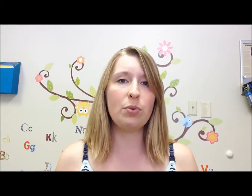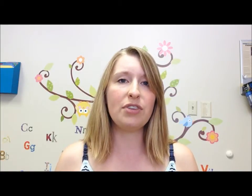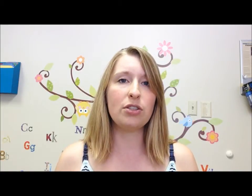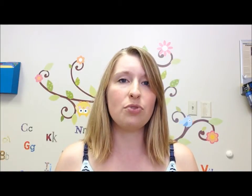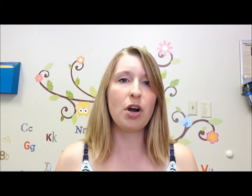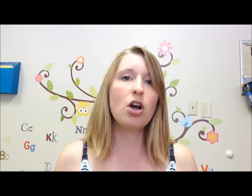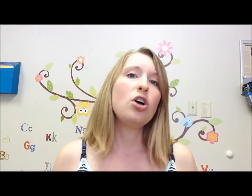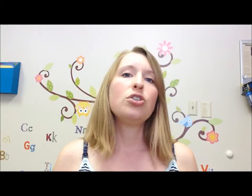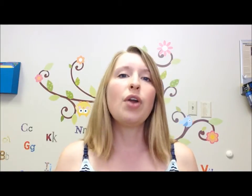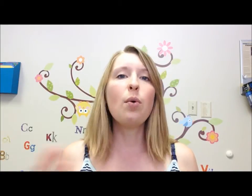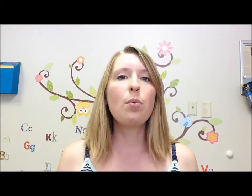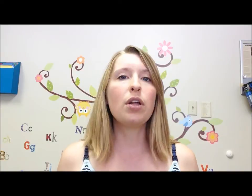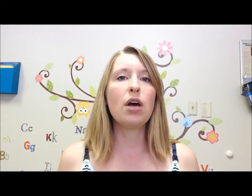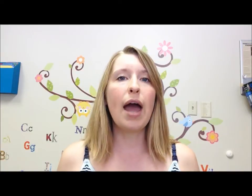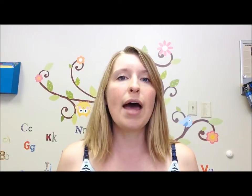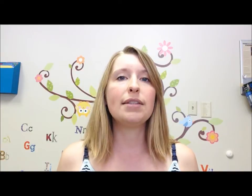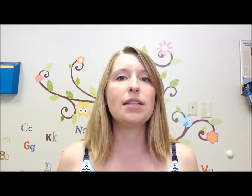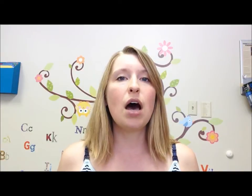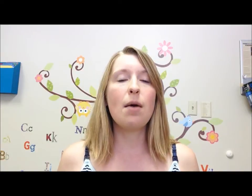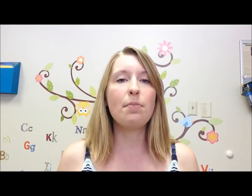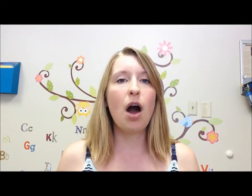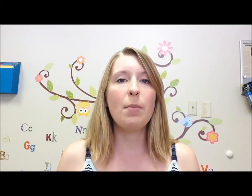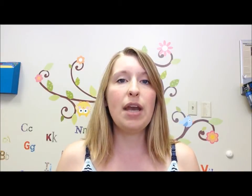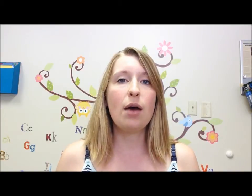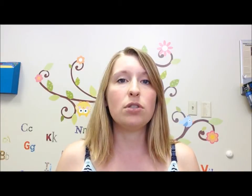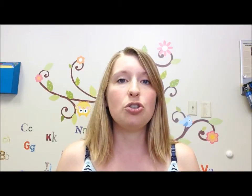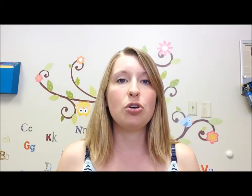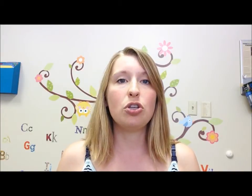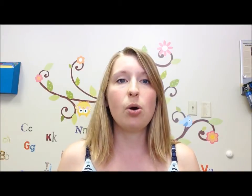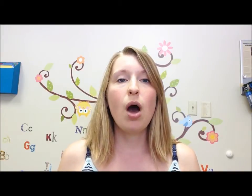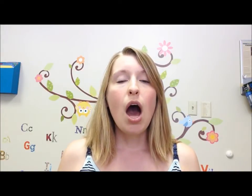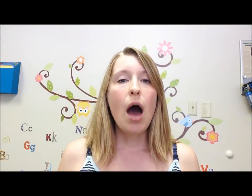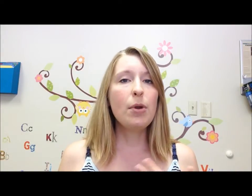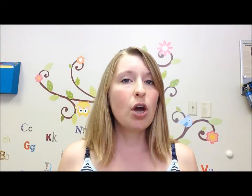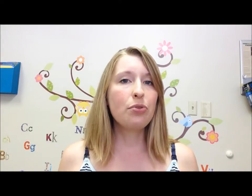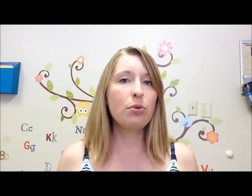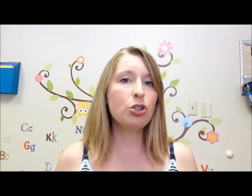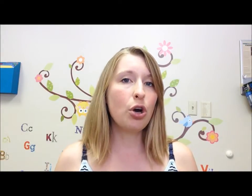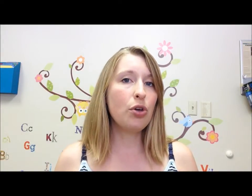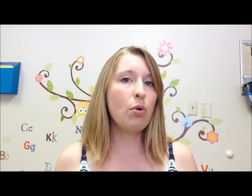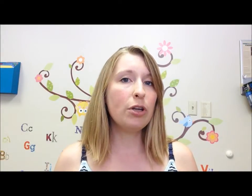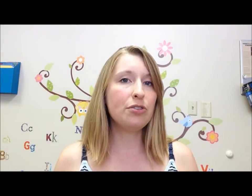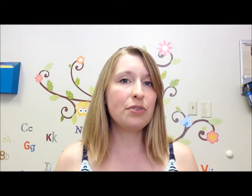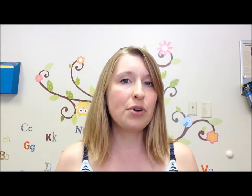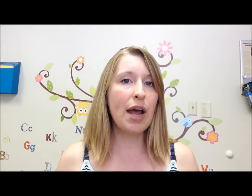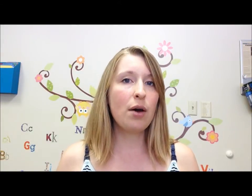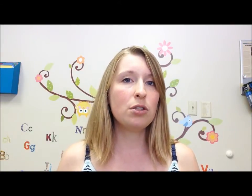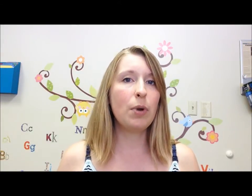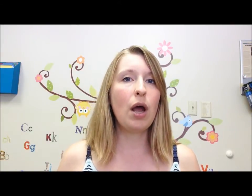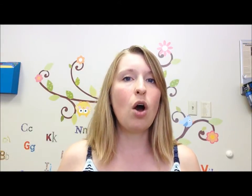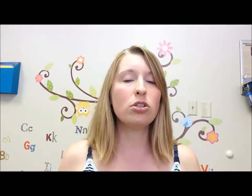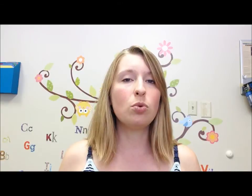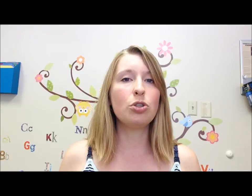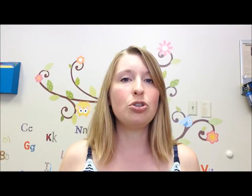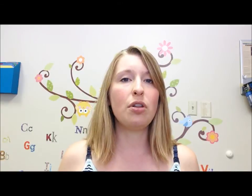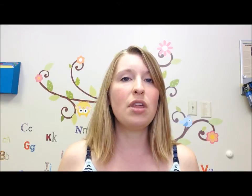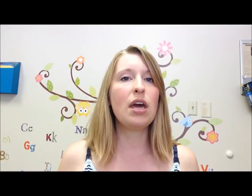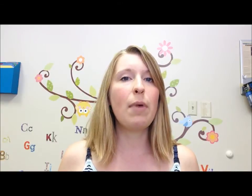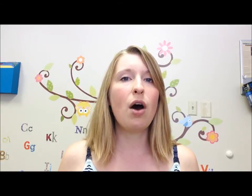done so far. So now we want to look at some common nouns that you can do. I'm going to go through and show you a bunch of different nouns, but I also want you to think about in